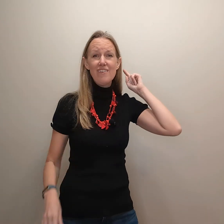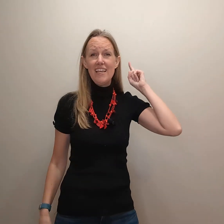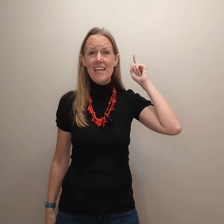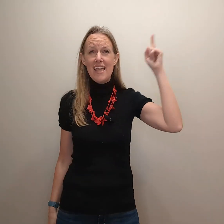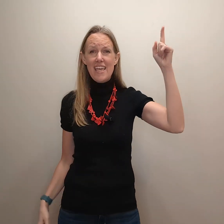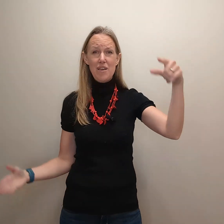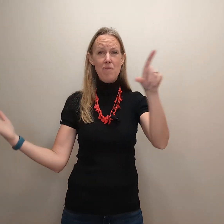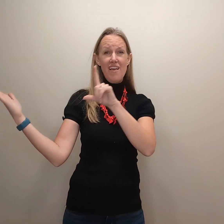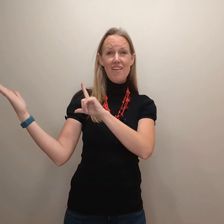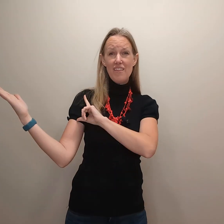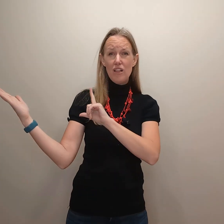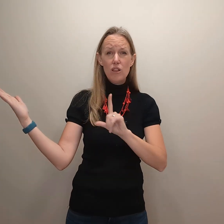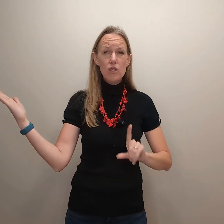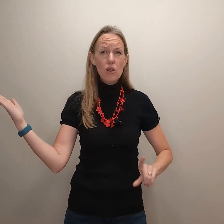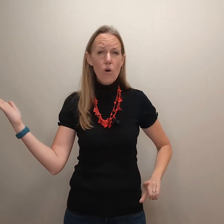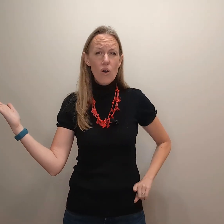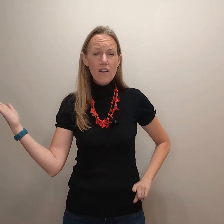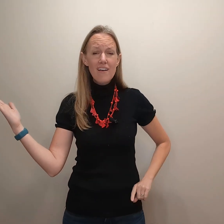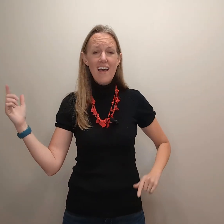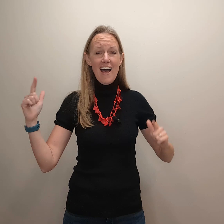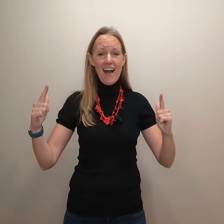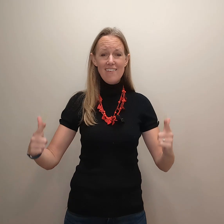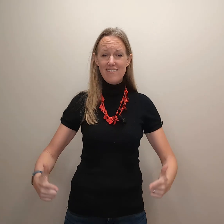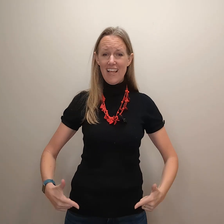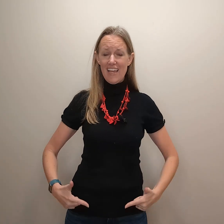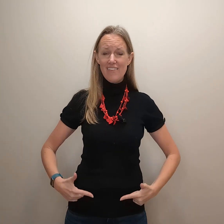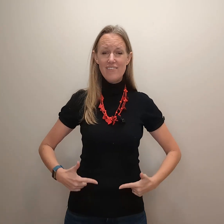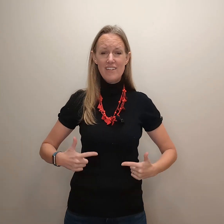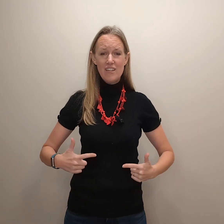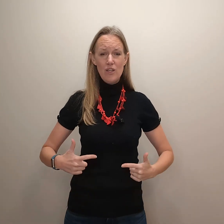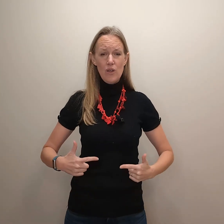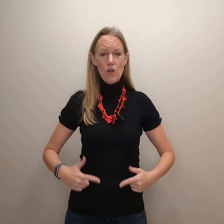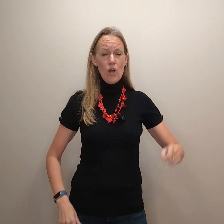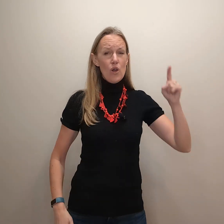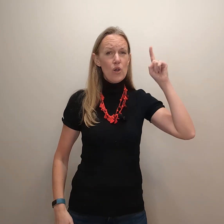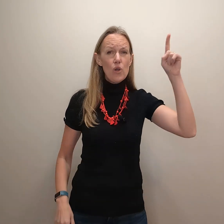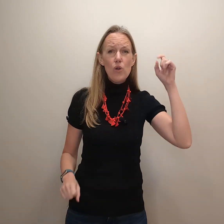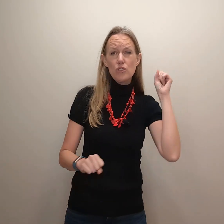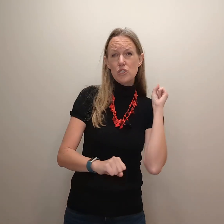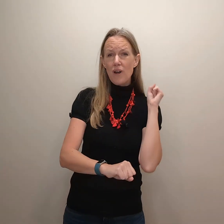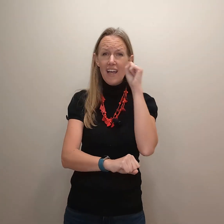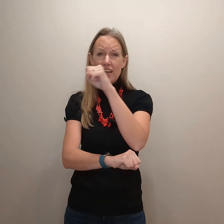crown him the Lord of life, who